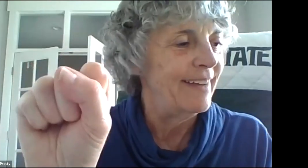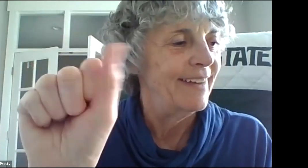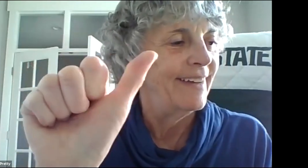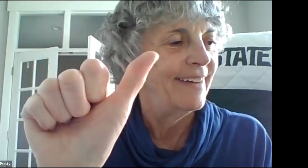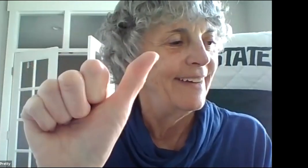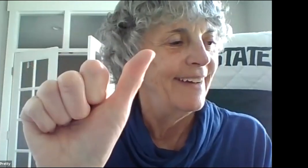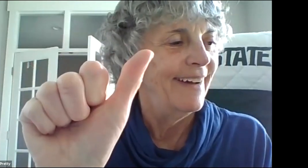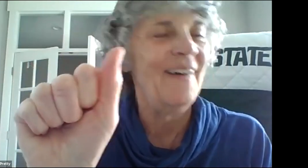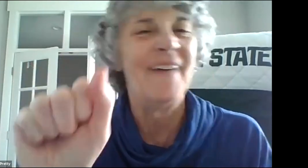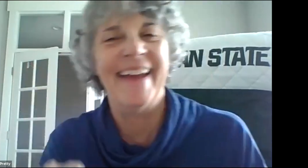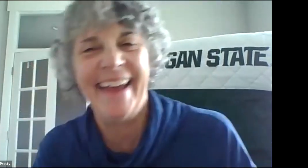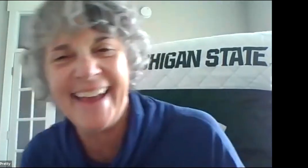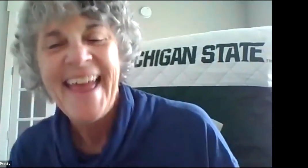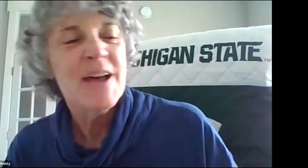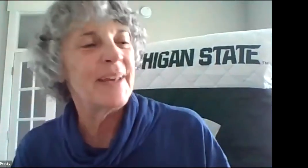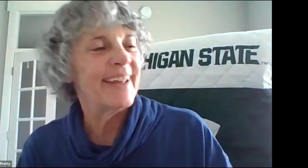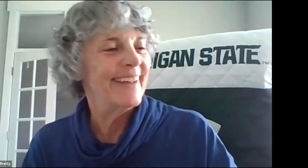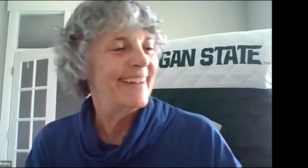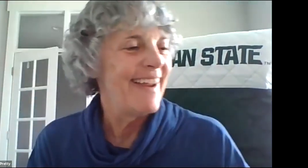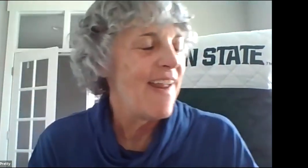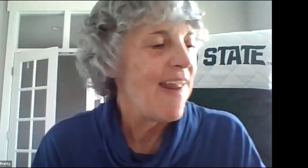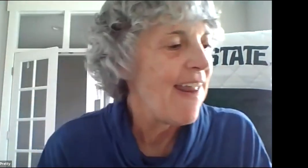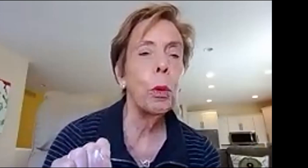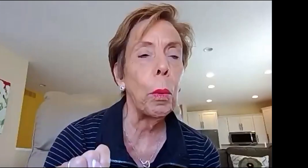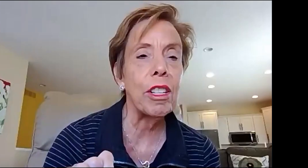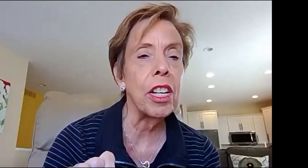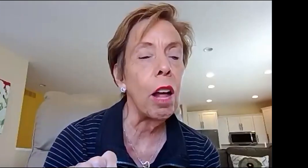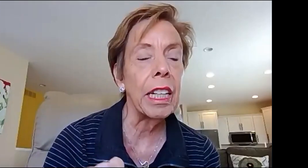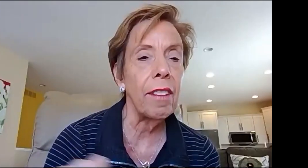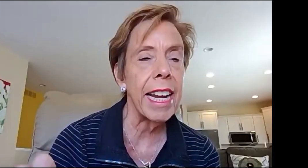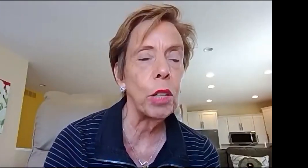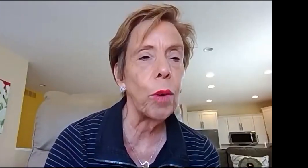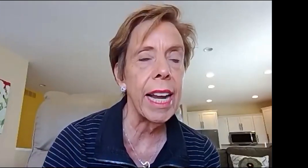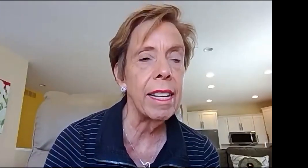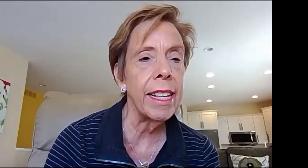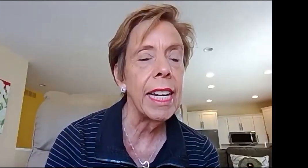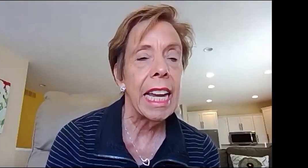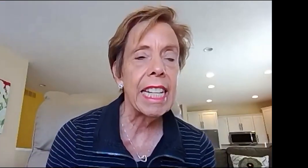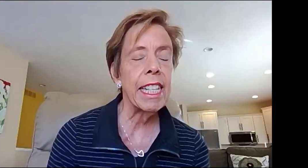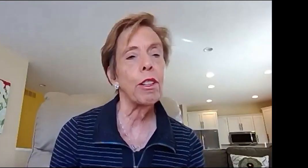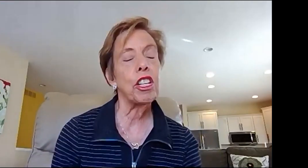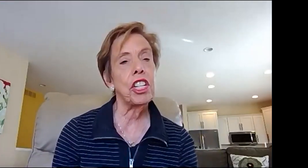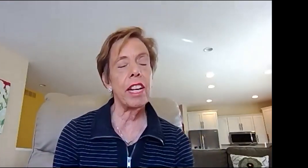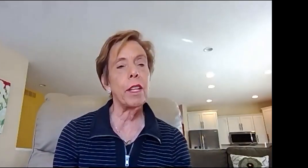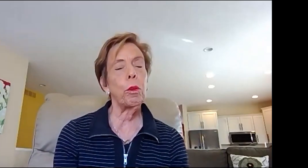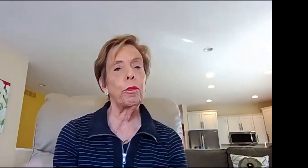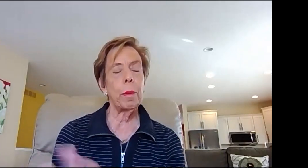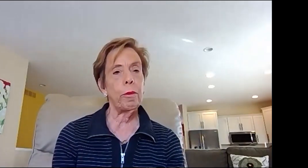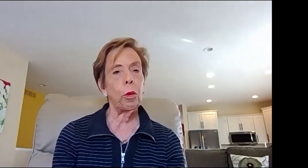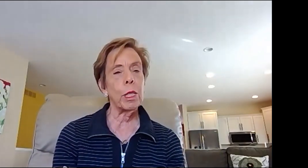Okay, Yeah. okay. Beth, quick question on the left-handed, right-handed thing. Is there a sheet that will flip it for us?